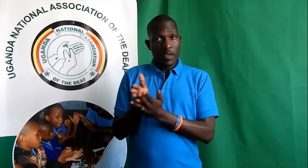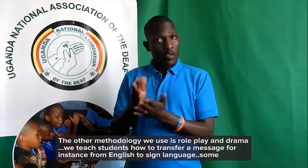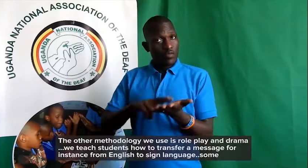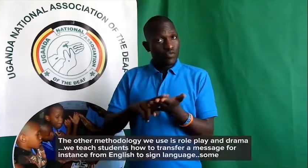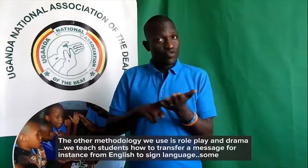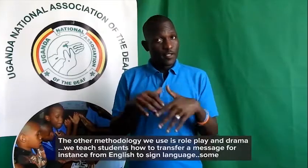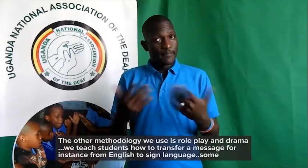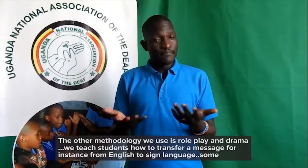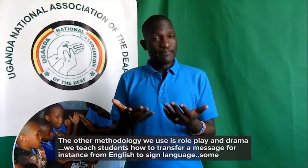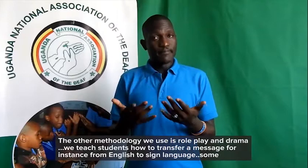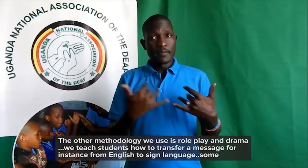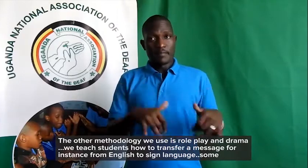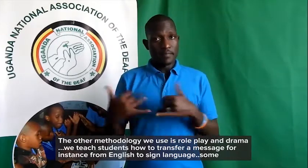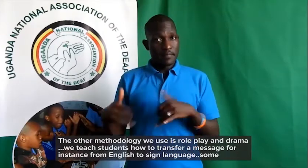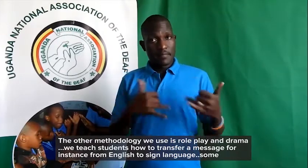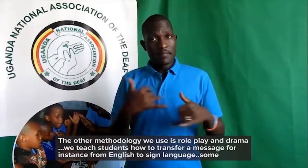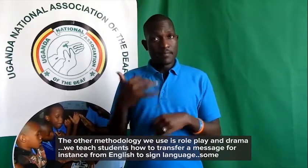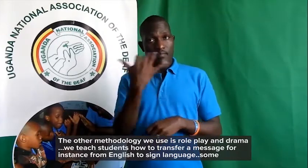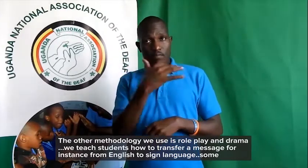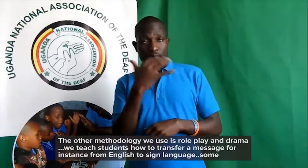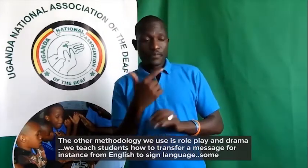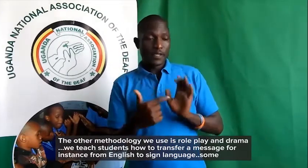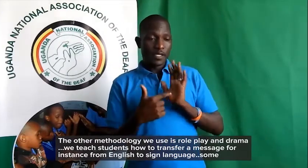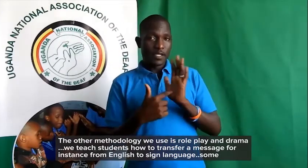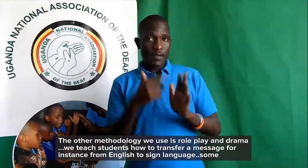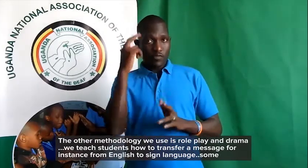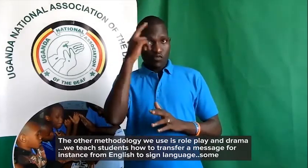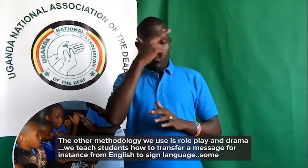The other methodology we use is role play and drama.